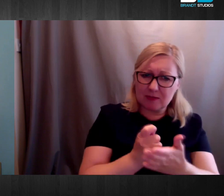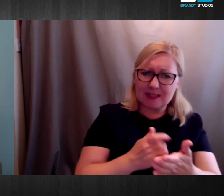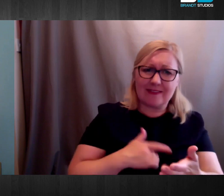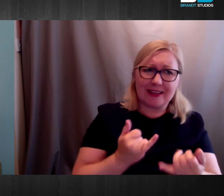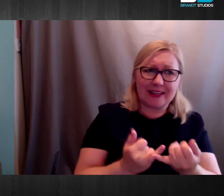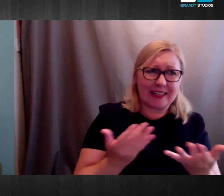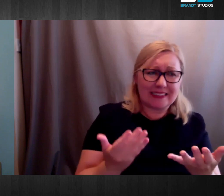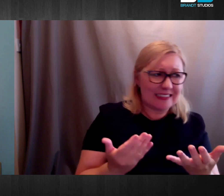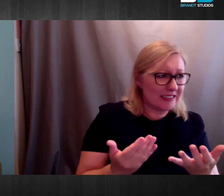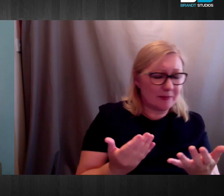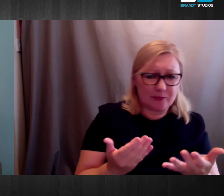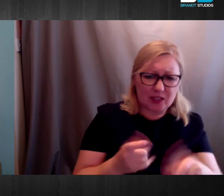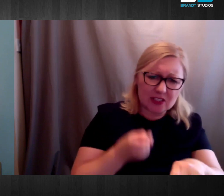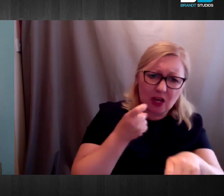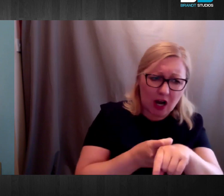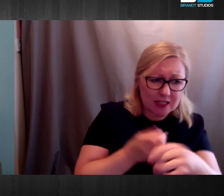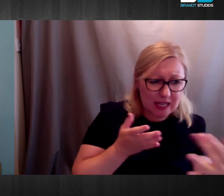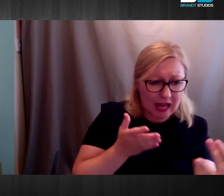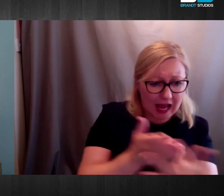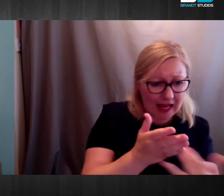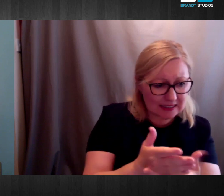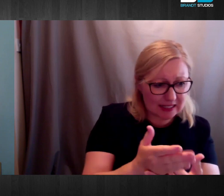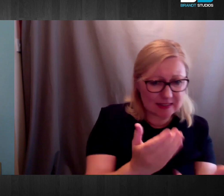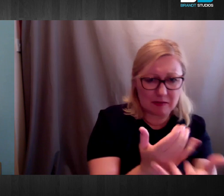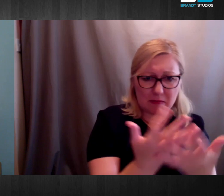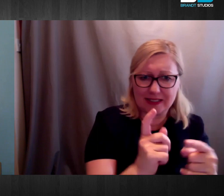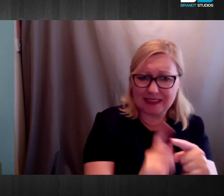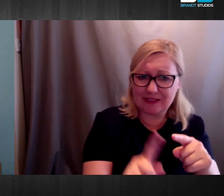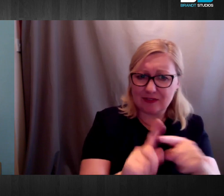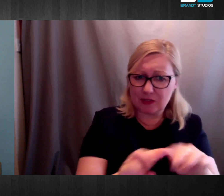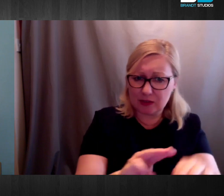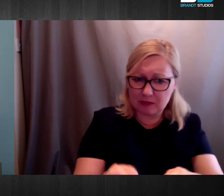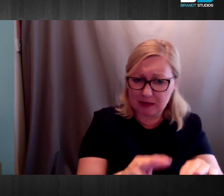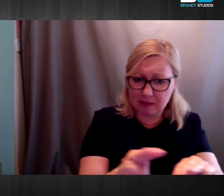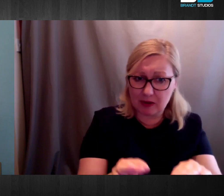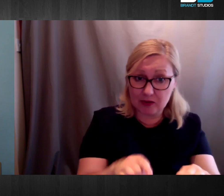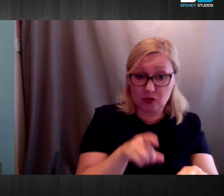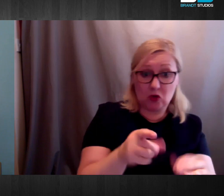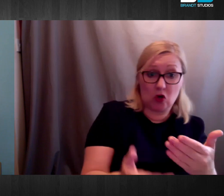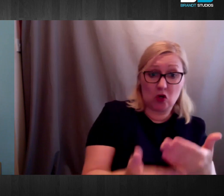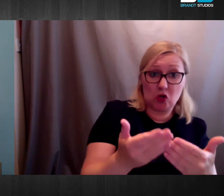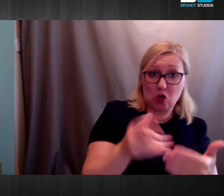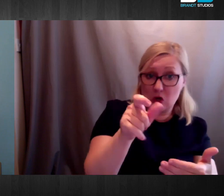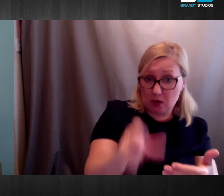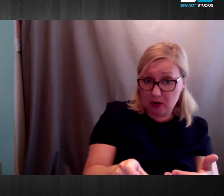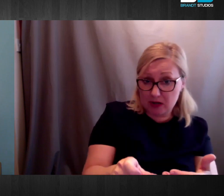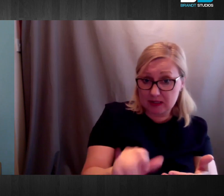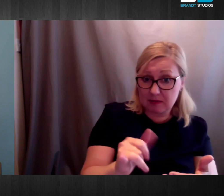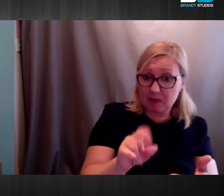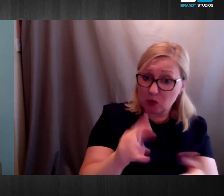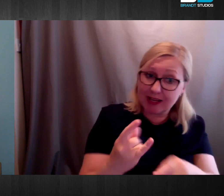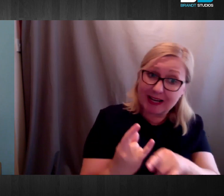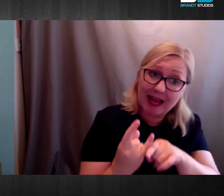you would be able to help researchers, particularly in the current restrictions, to connect in with, if they